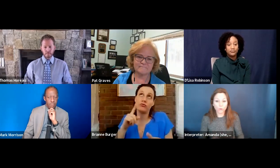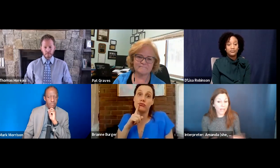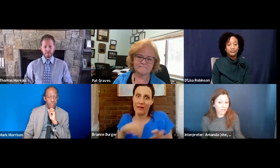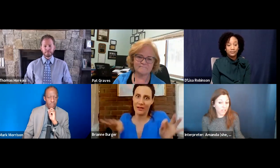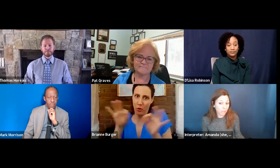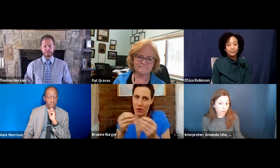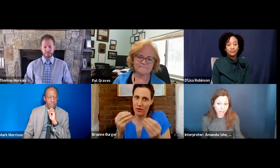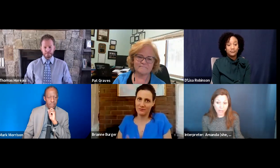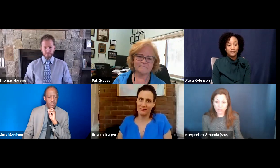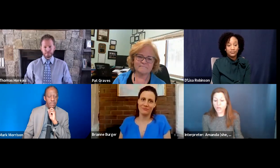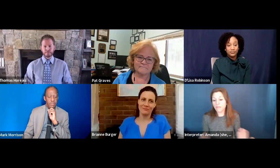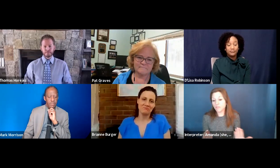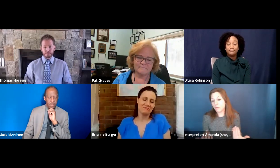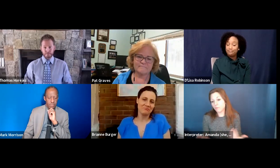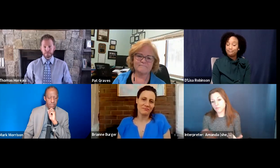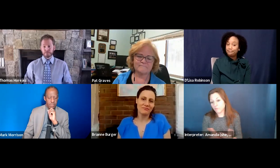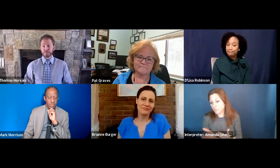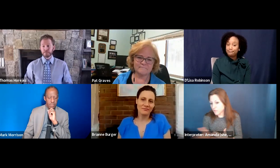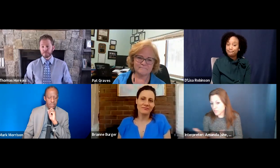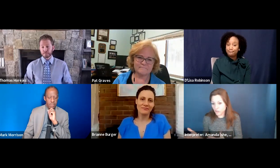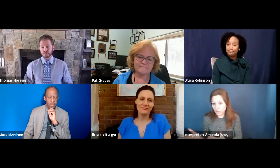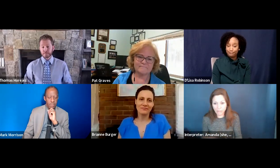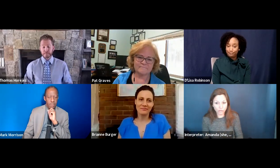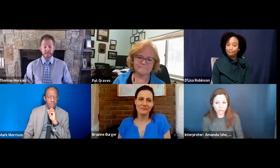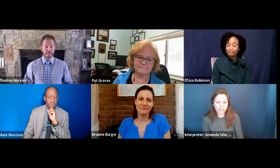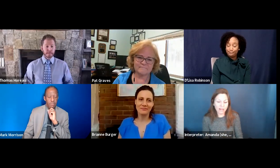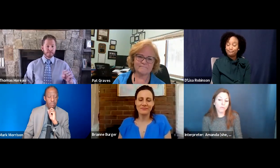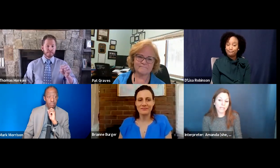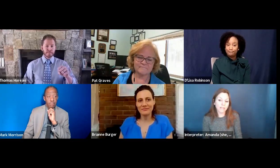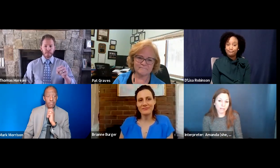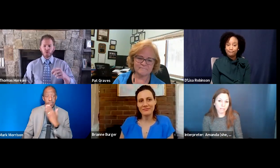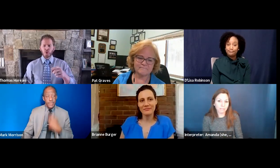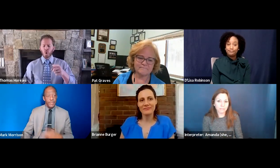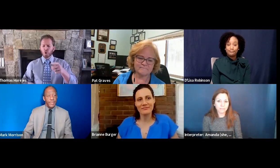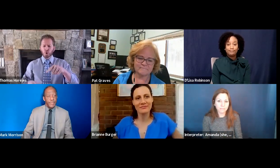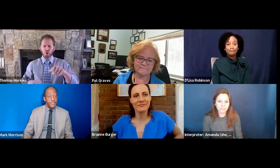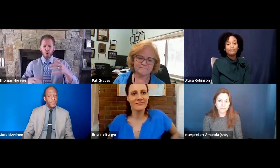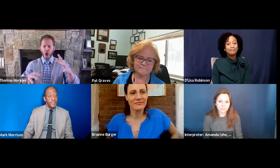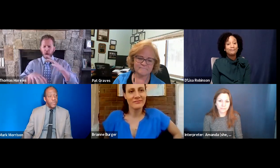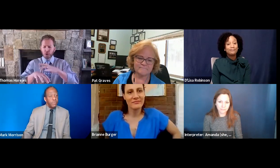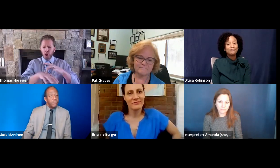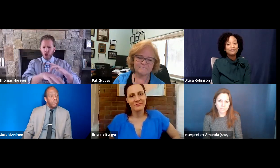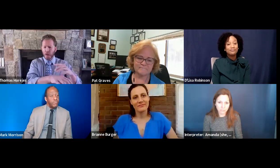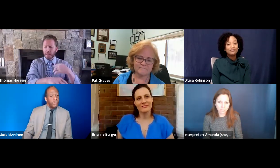is going to have to come early because they're going to have to go through several different security measures, and that will take time.